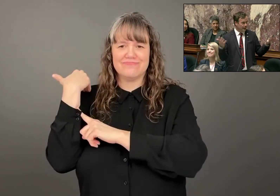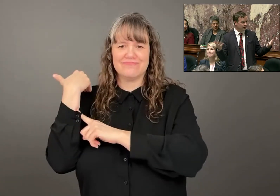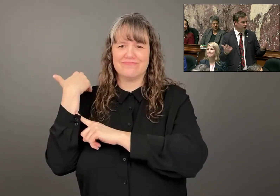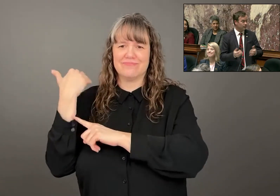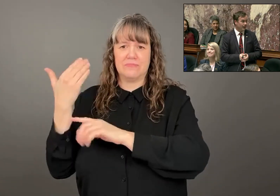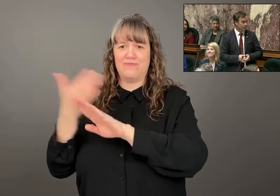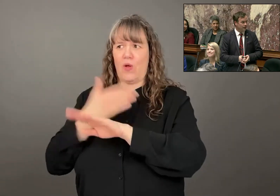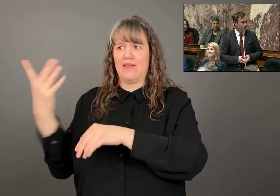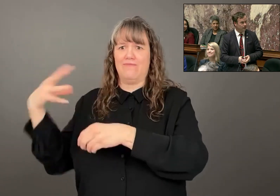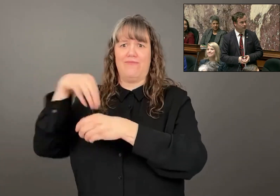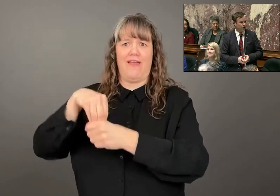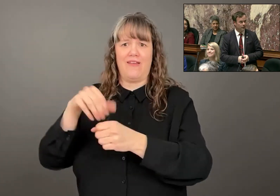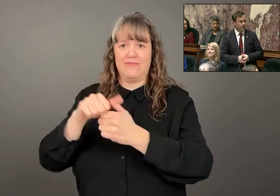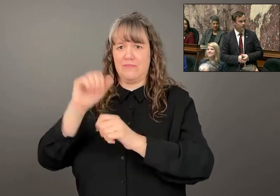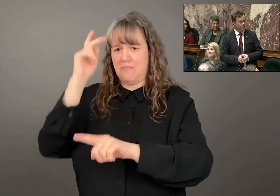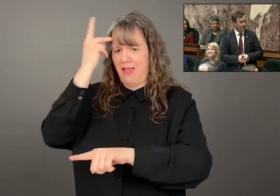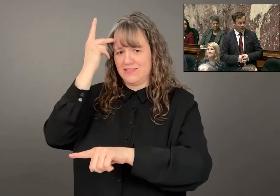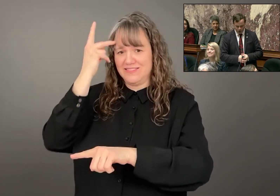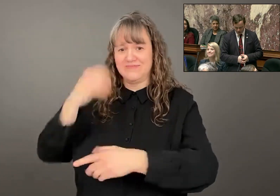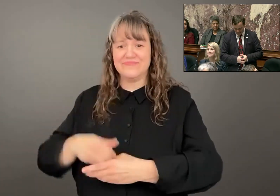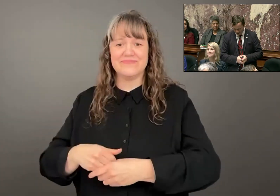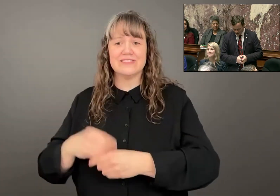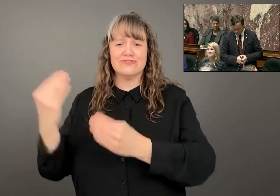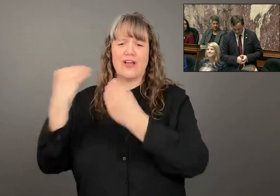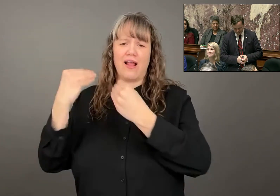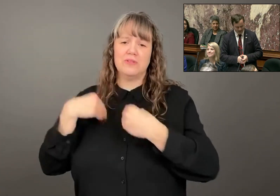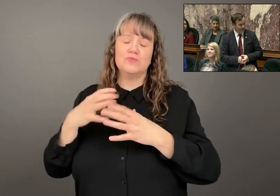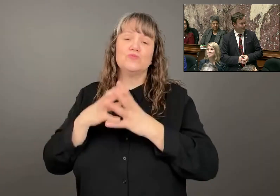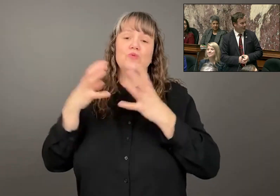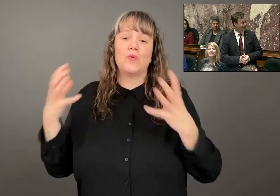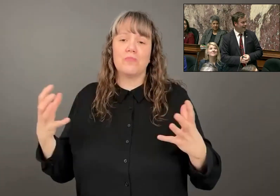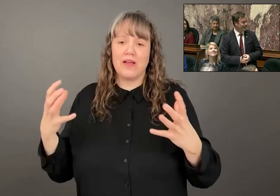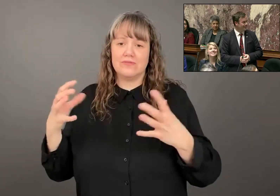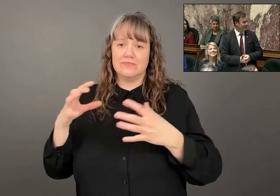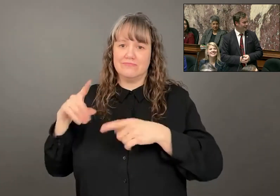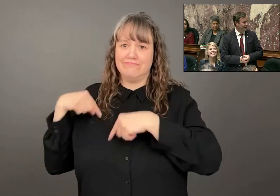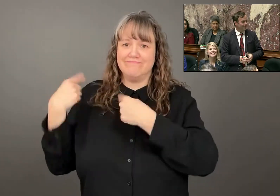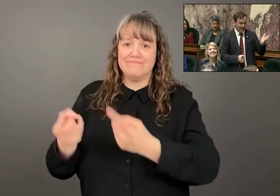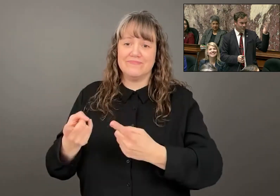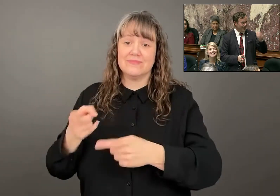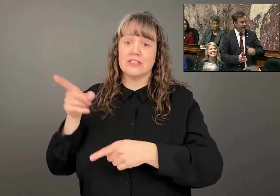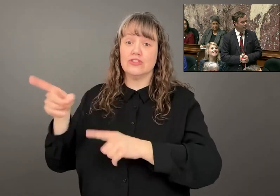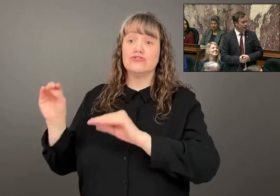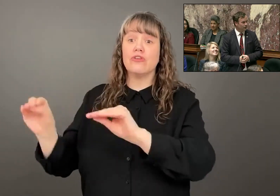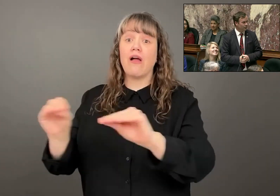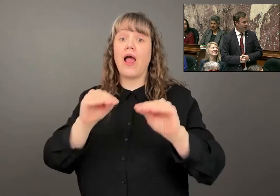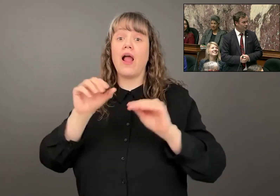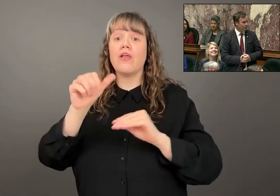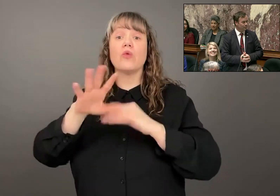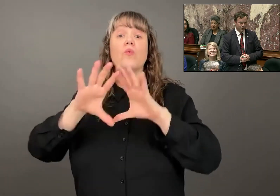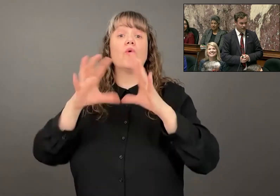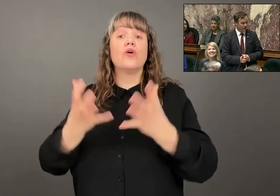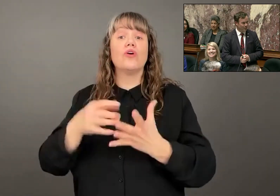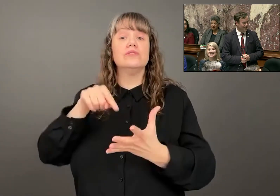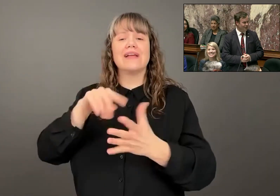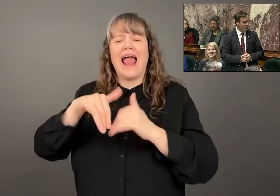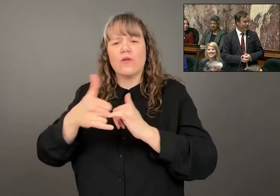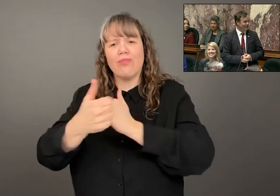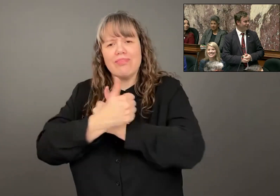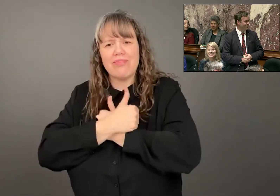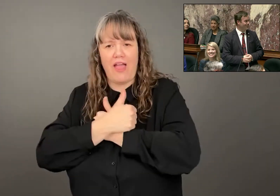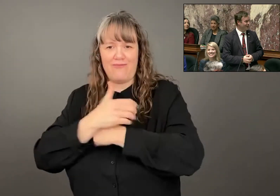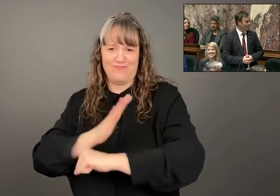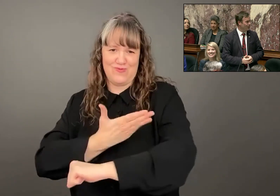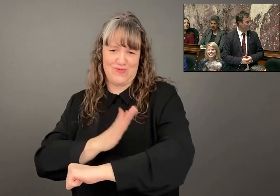as a government, and he's taught the world how to love music in an even bigger way. And I'm glad he's got some time to participate in the